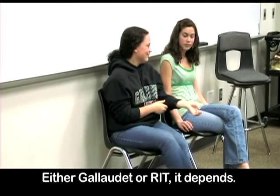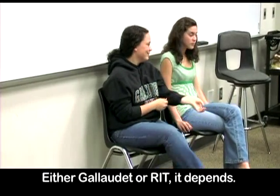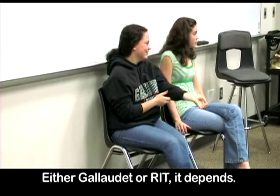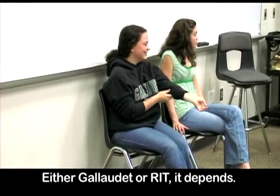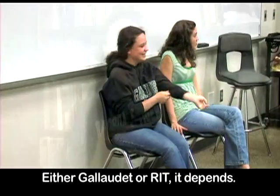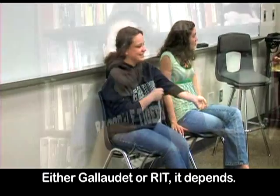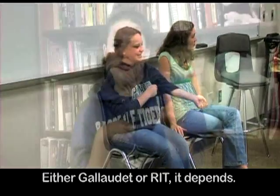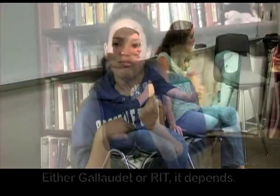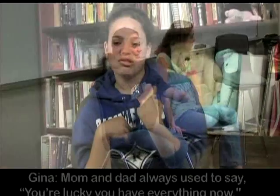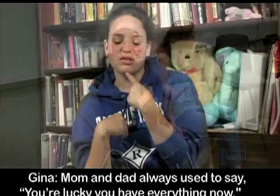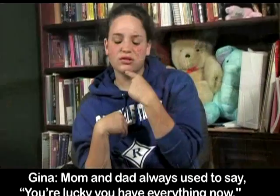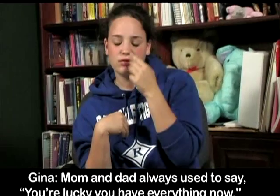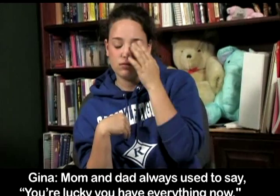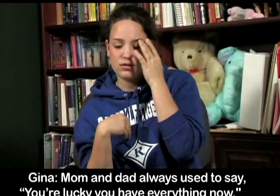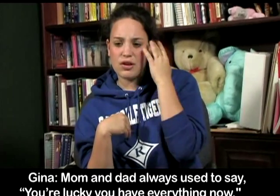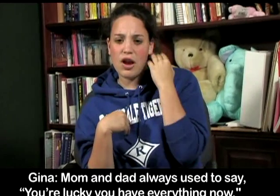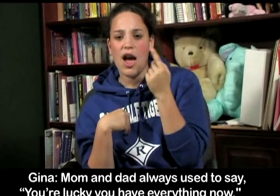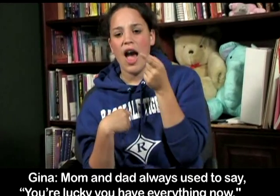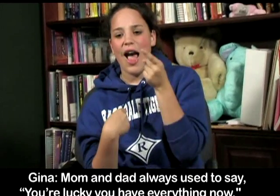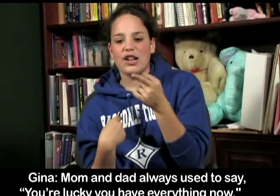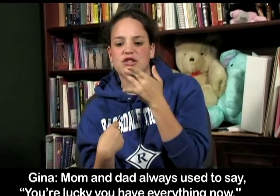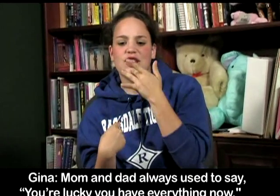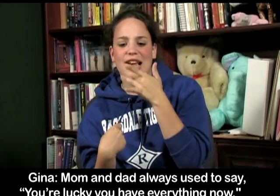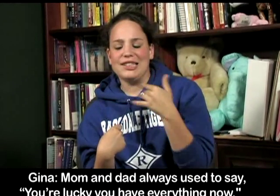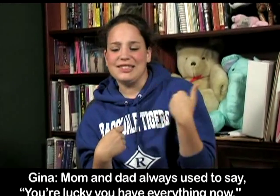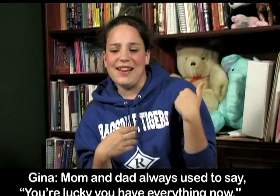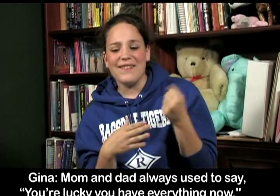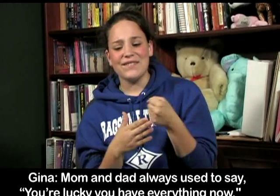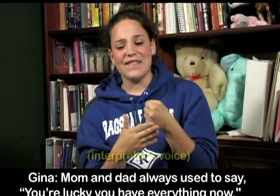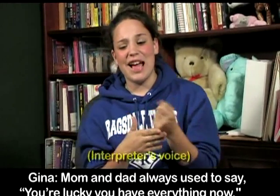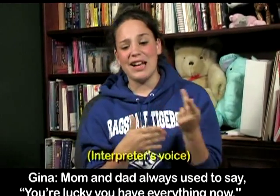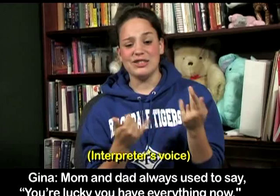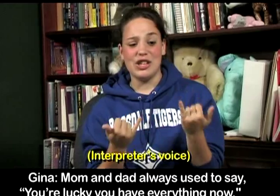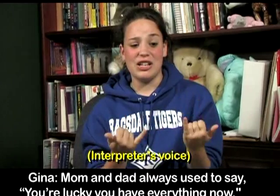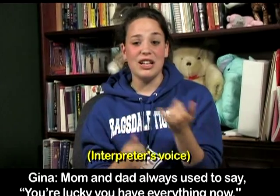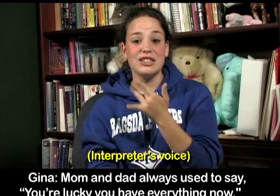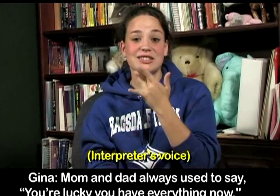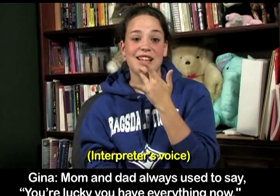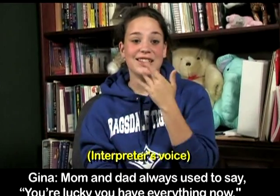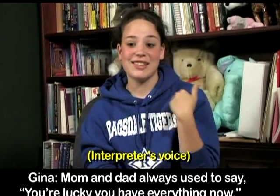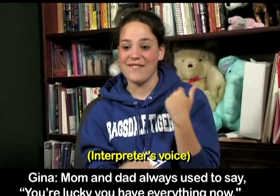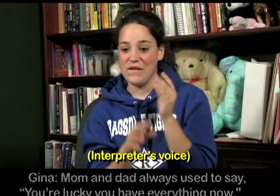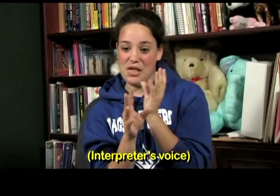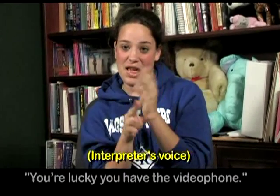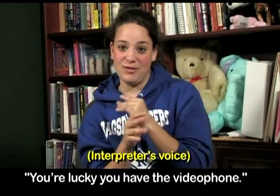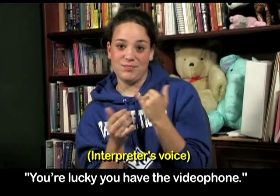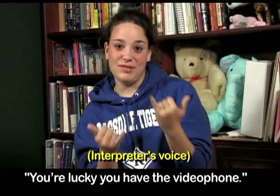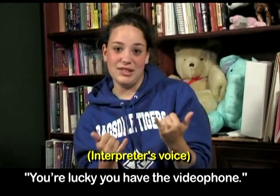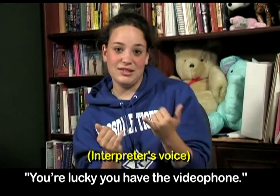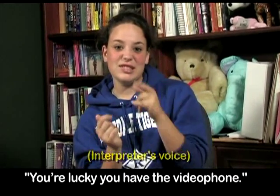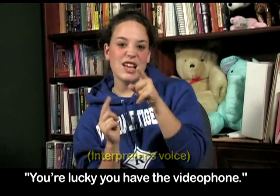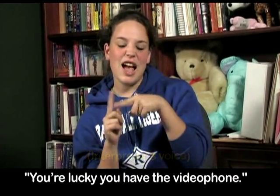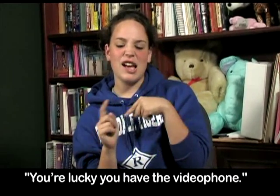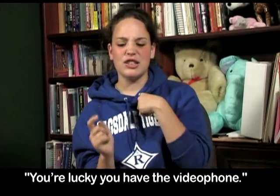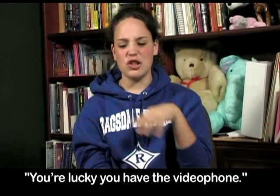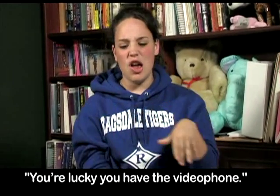depends. Mom and Dad always used to say, "You're lucky. You have everything now. You're lucky you have the